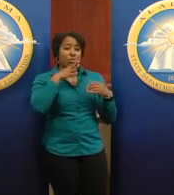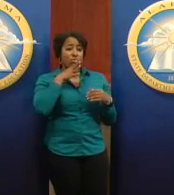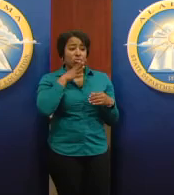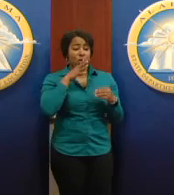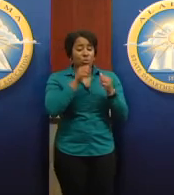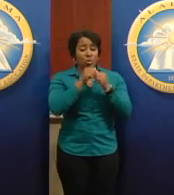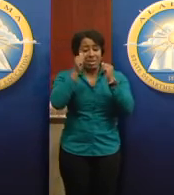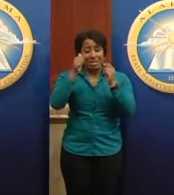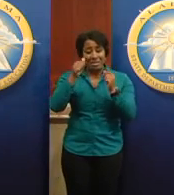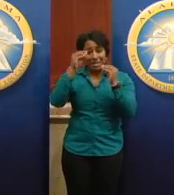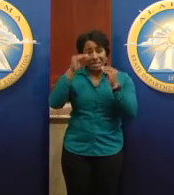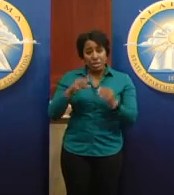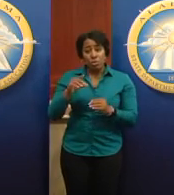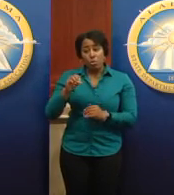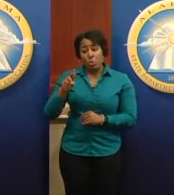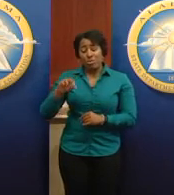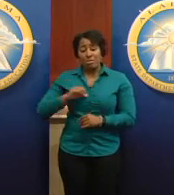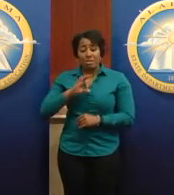to school?